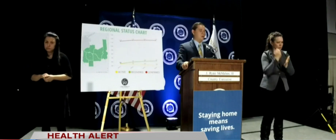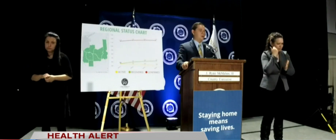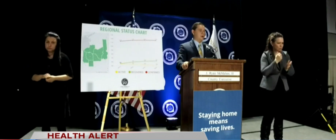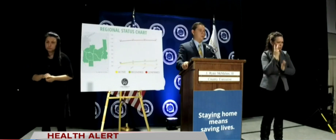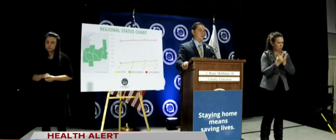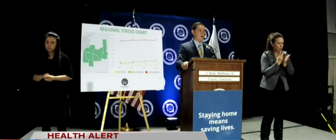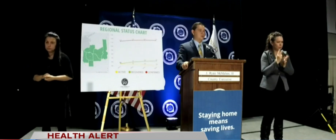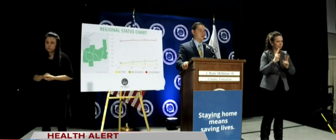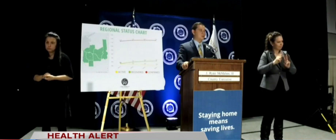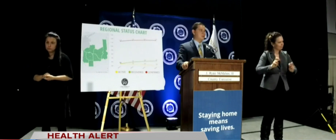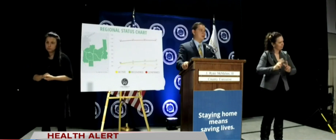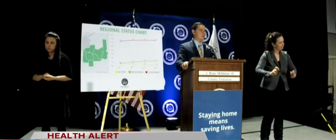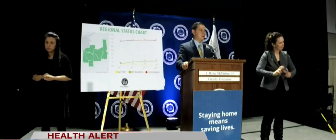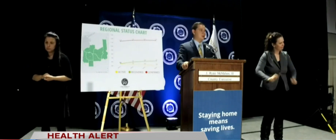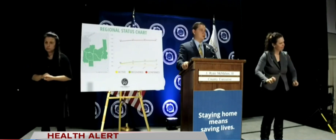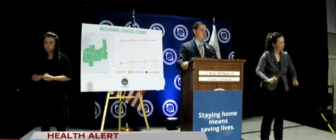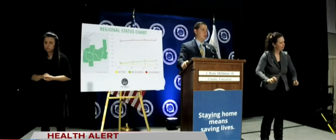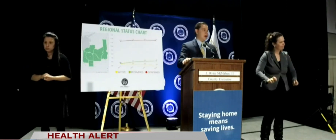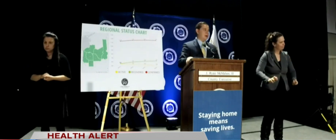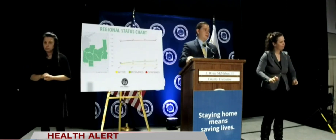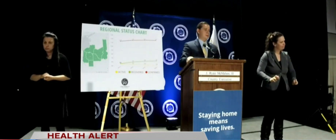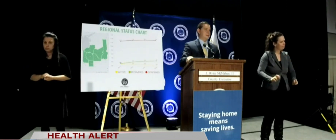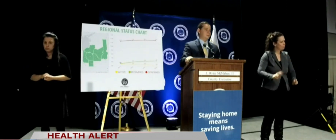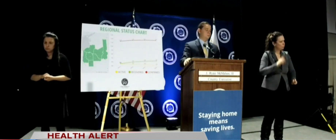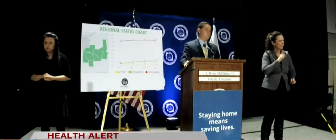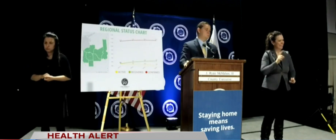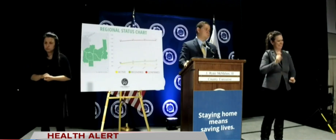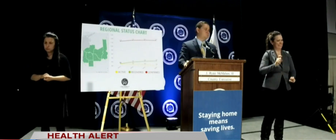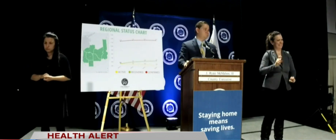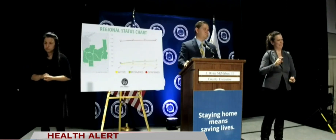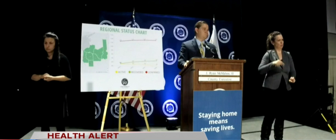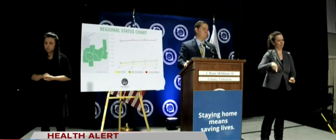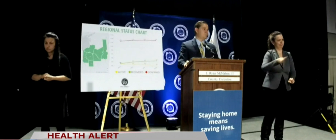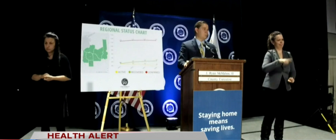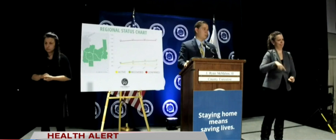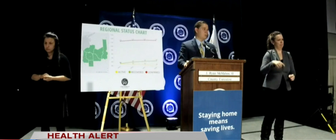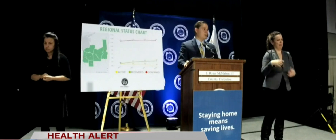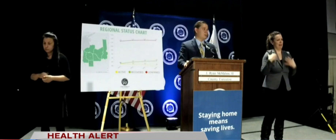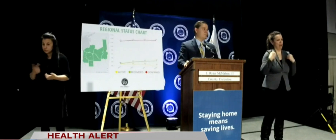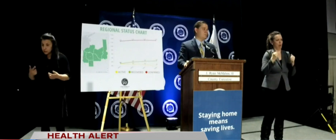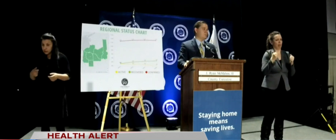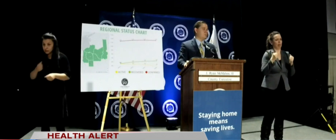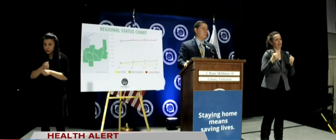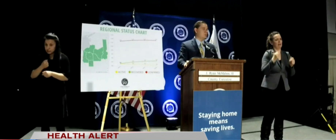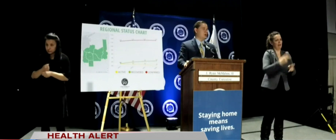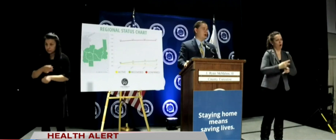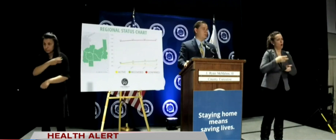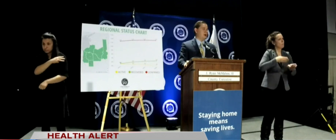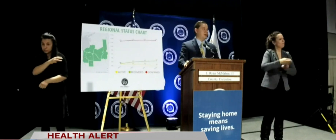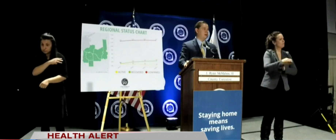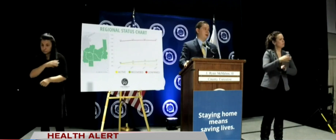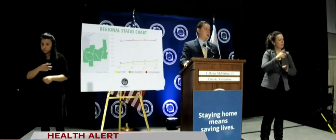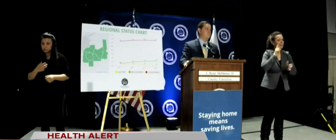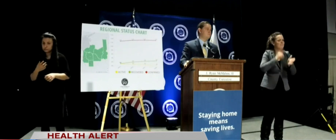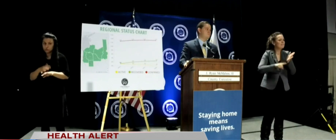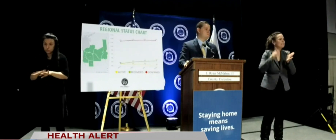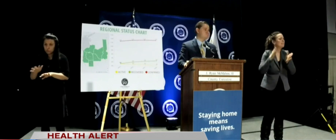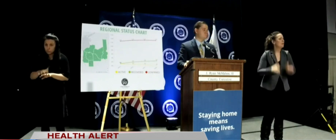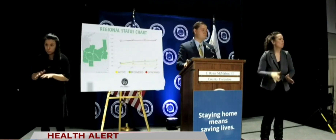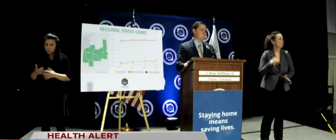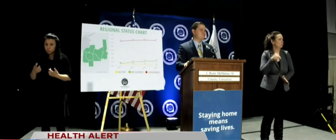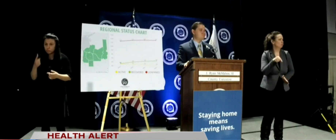more healthcare professionals and investigators on this team. And who's going to pay for it? We are, Onondaga County.